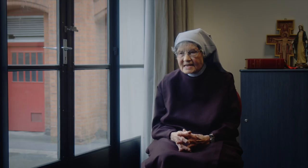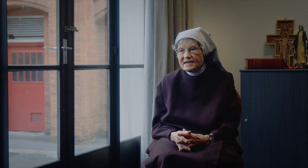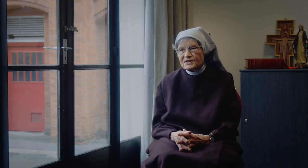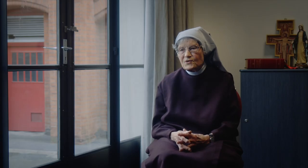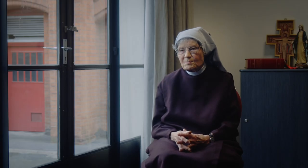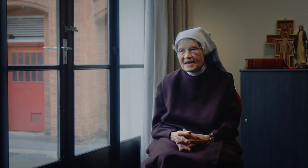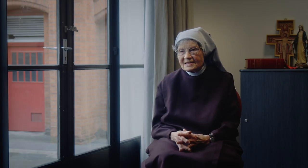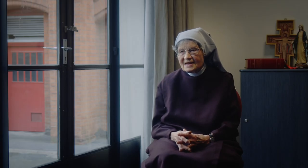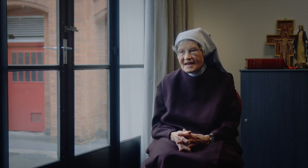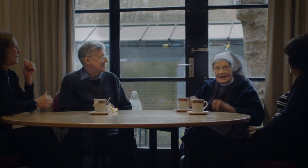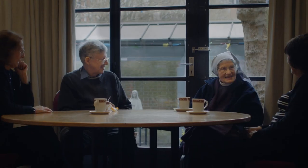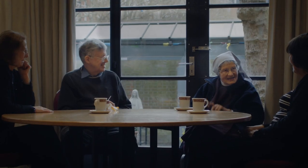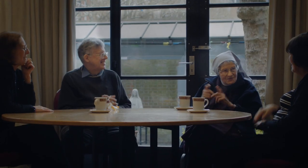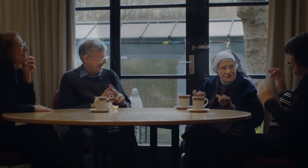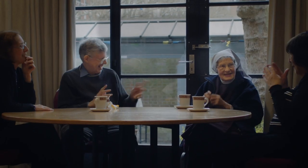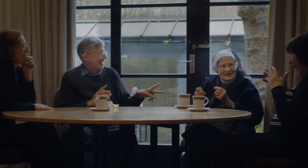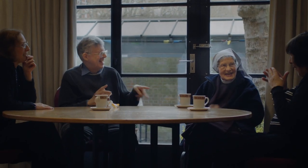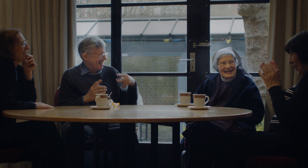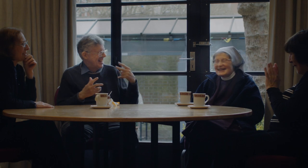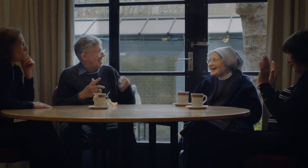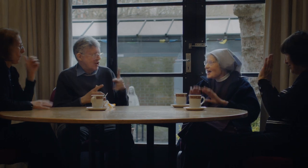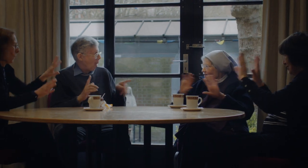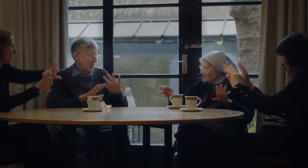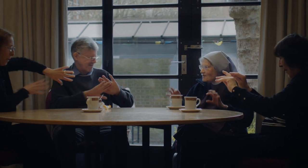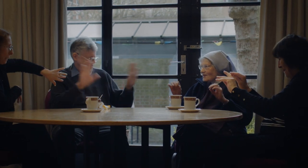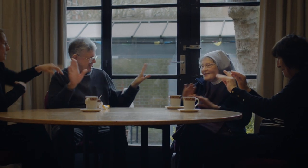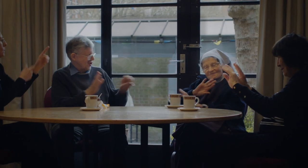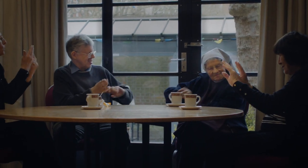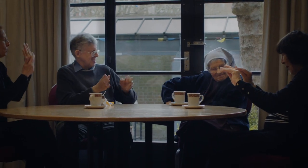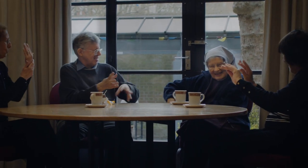the friendliness of the place, and you don't have to be brilliant at anything. You can just be who you are.